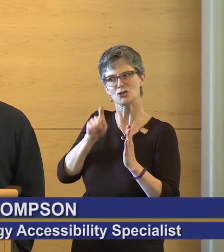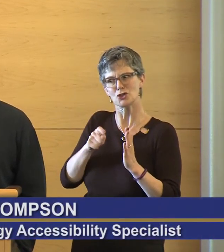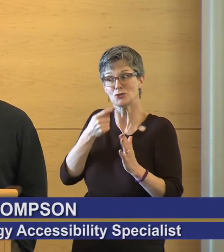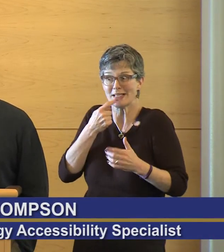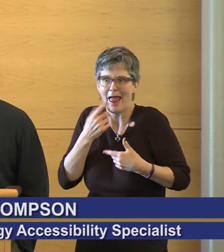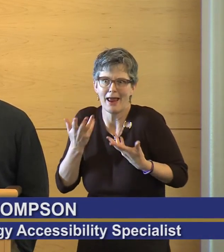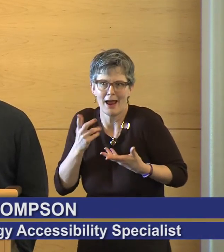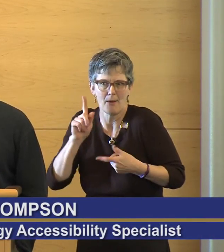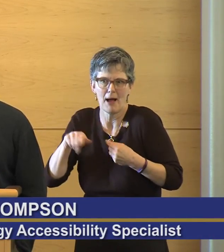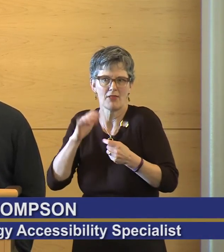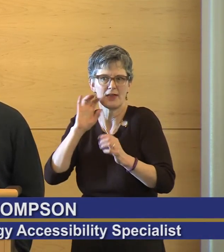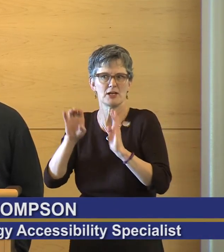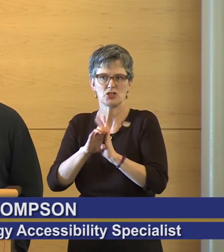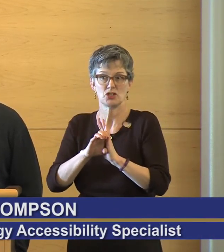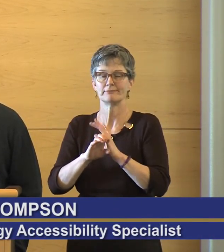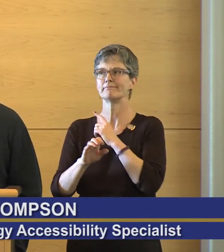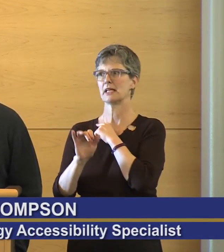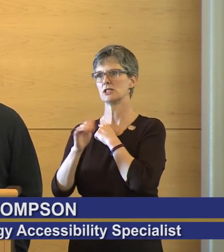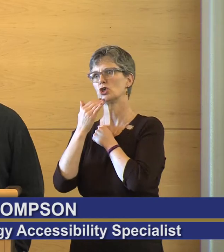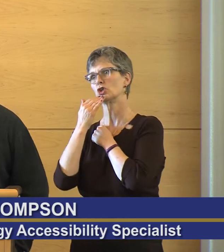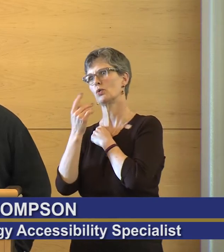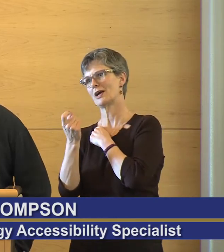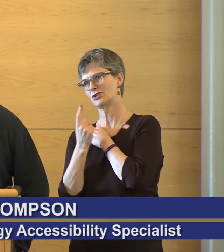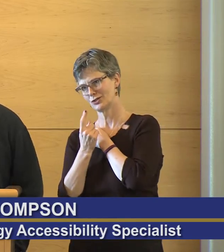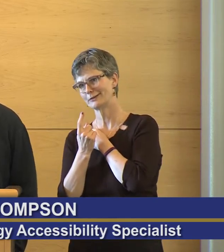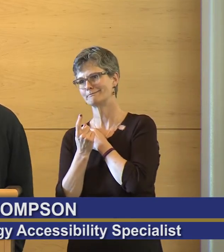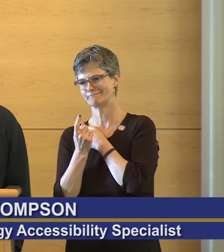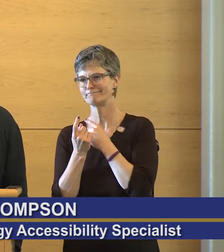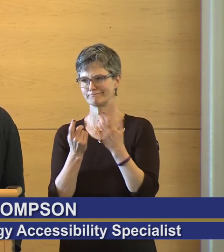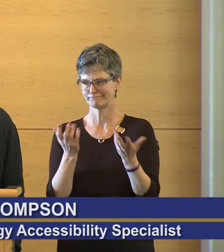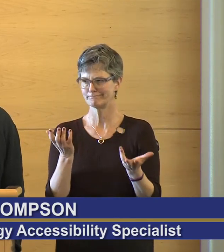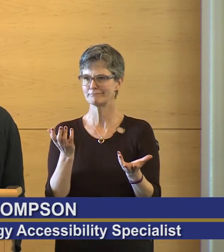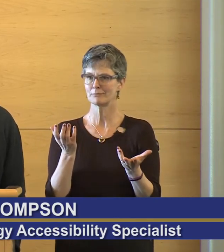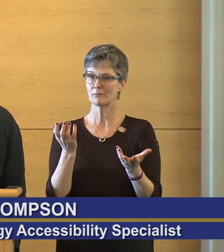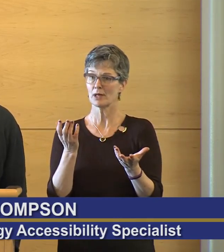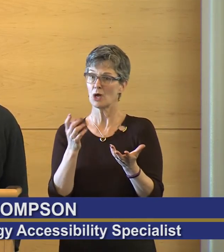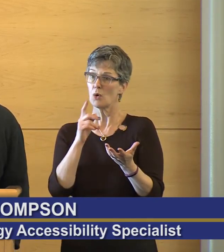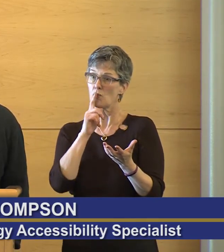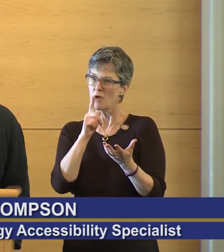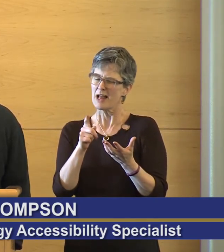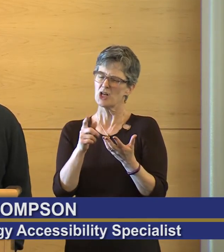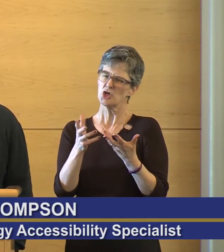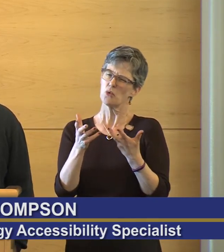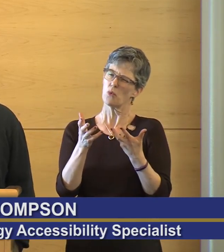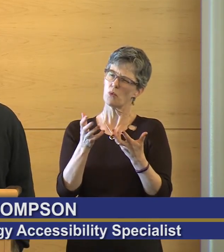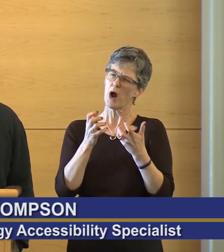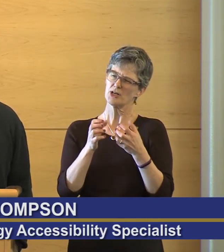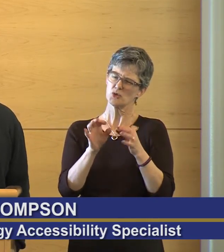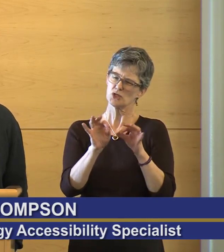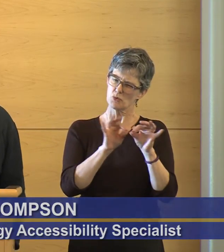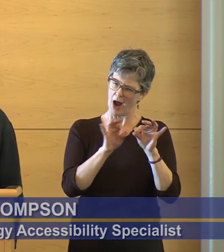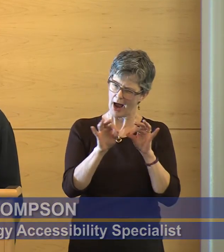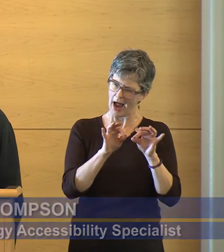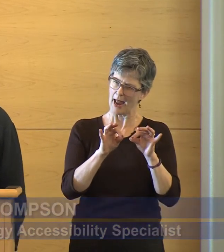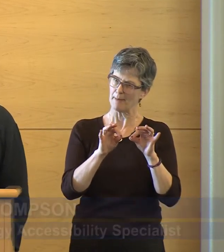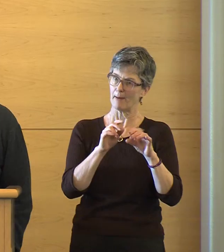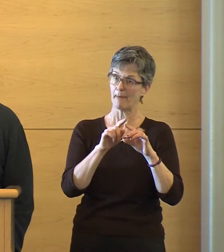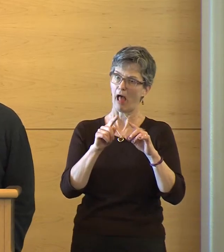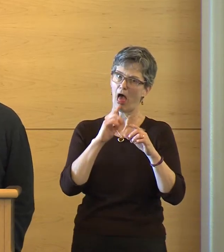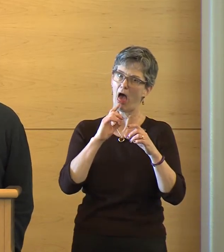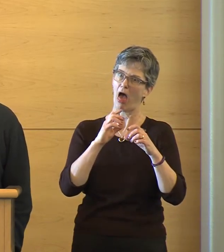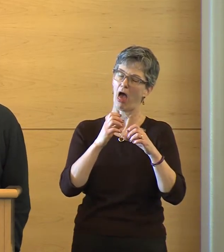someone around how to write alt text for an image? What are the things that you want to keep in mind to express about